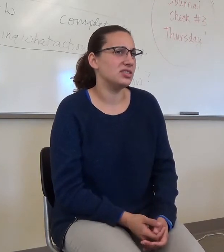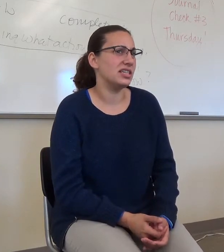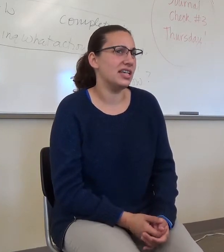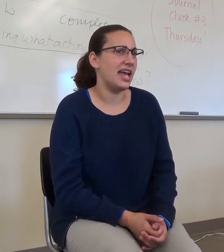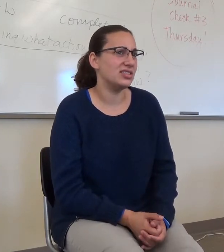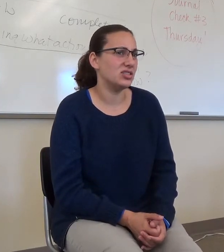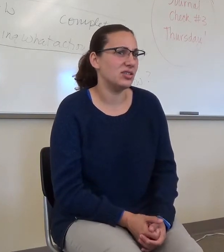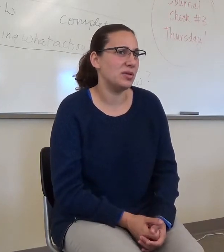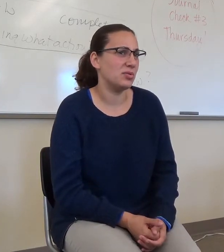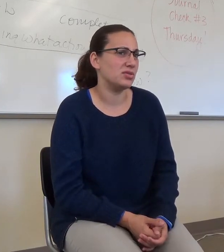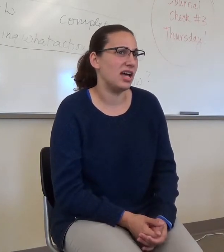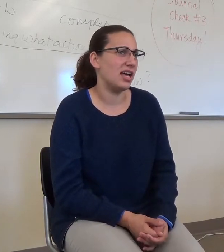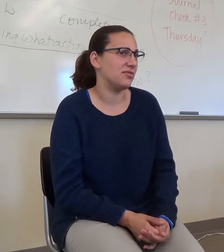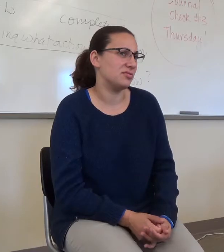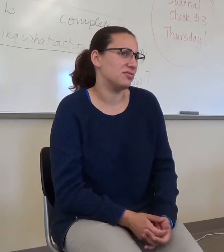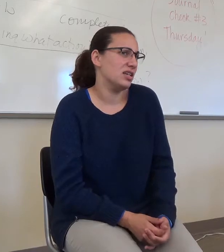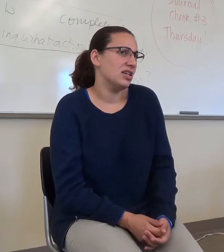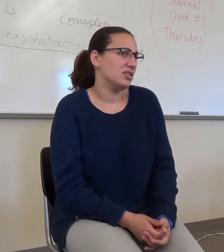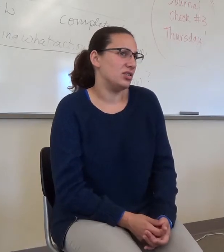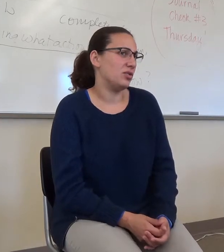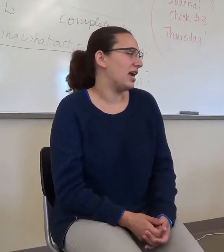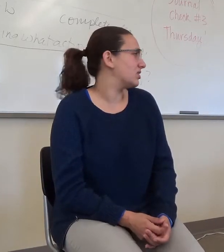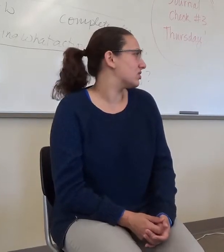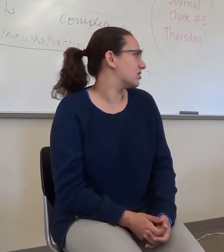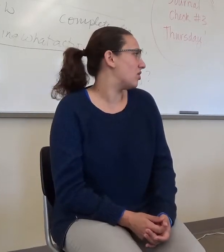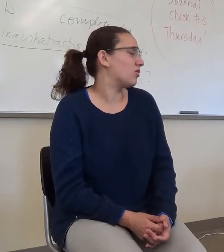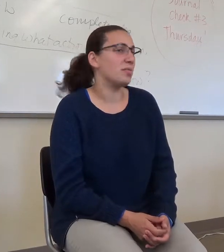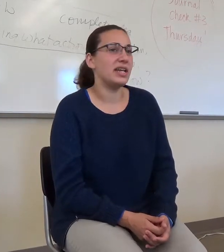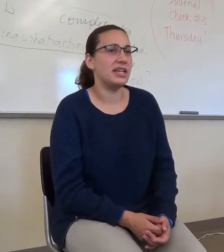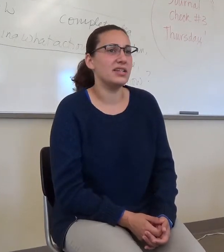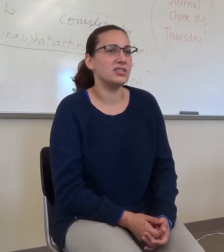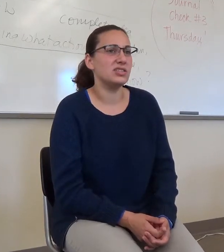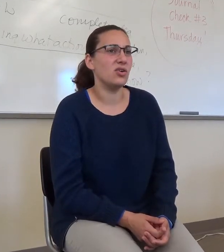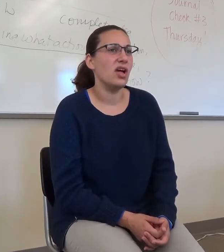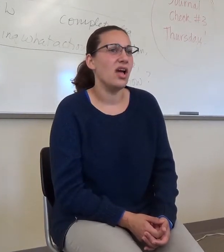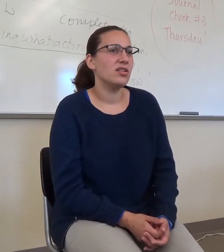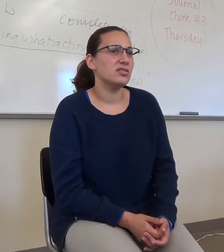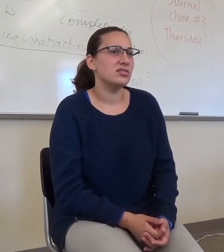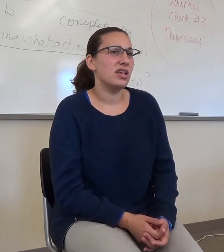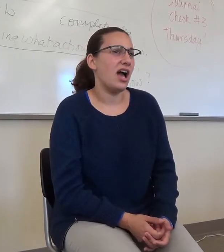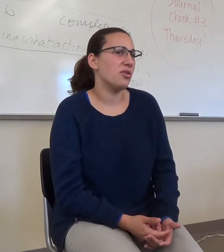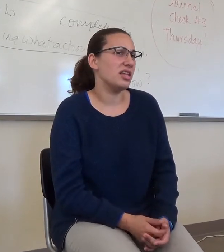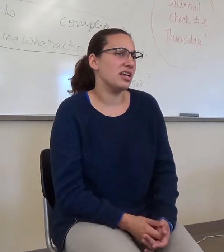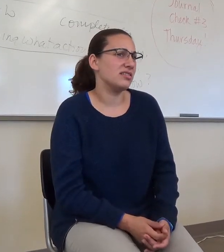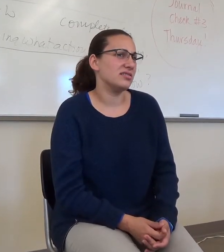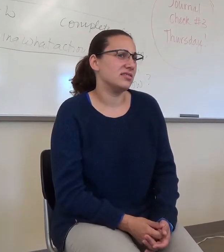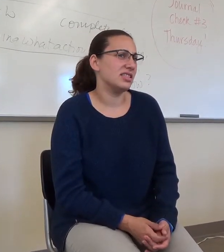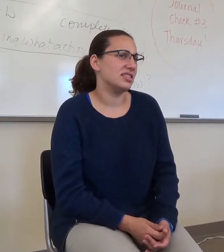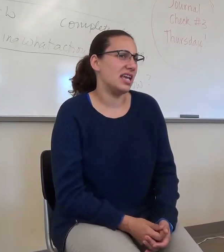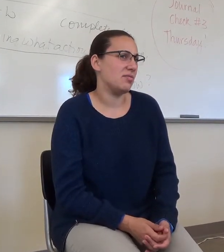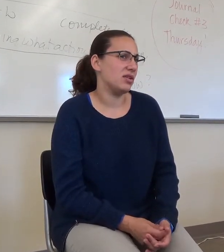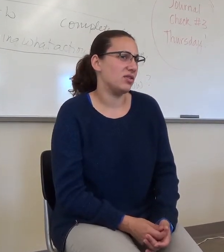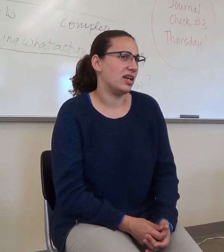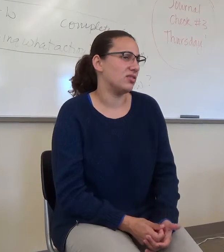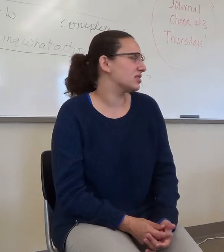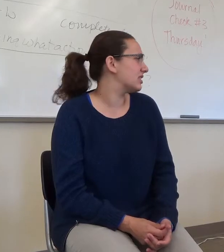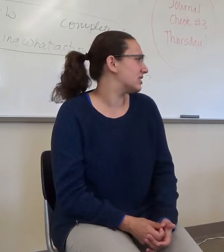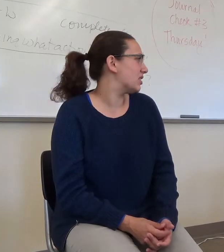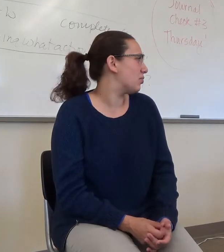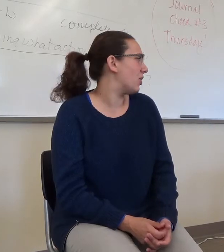get well- cancer, and people die from, you know, cancer Yeah. over many years, so But this is how are they interesting. the same though? I don't see the Well, point